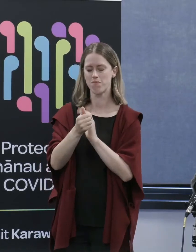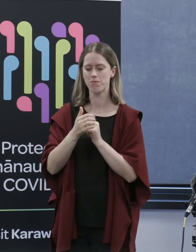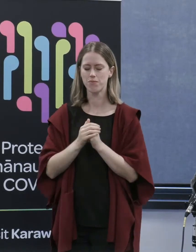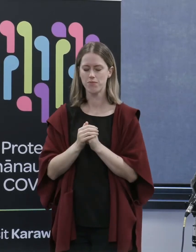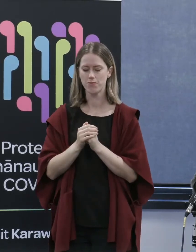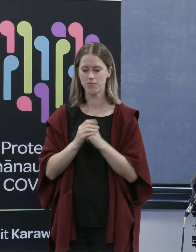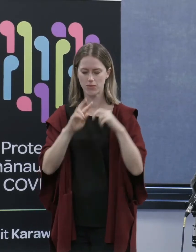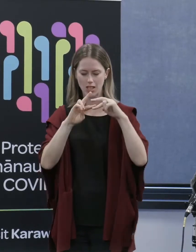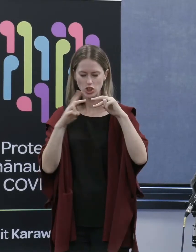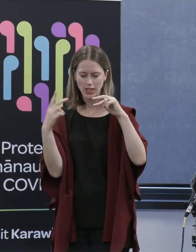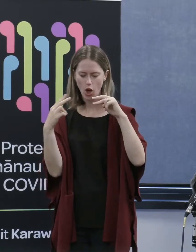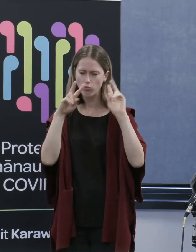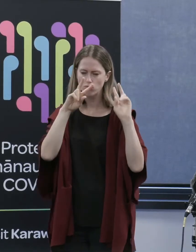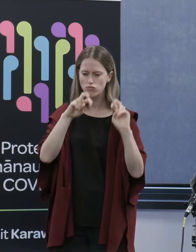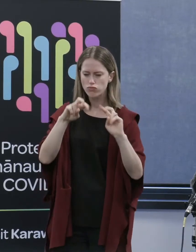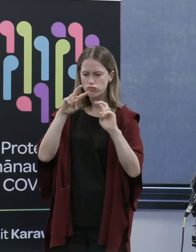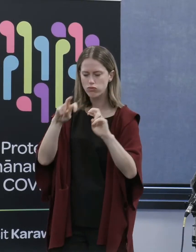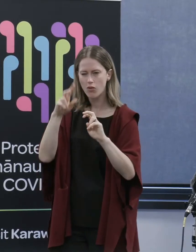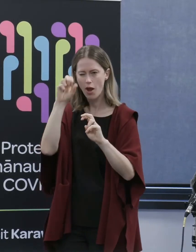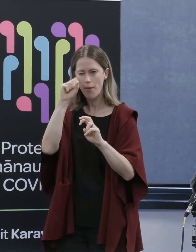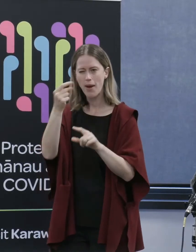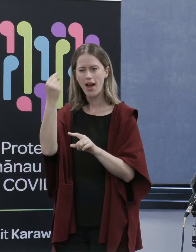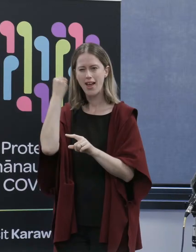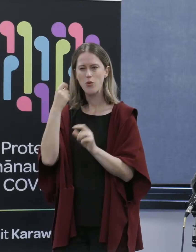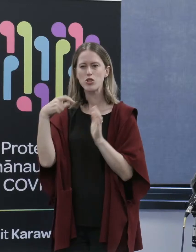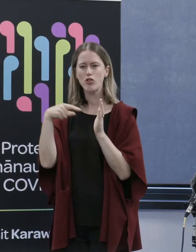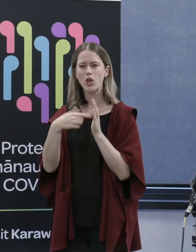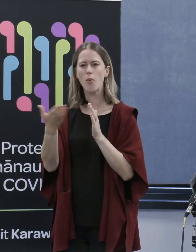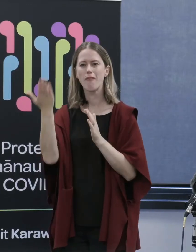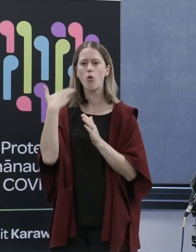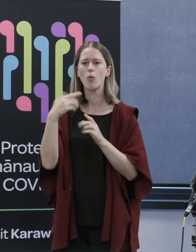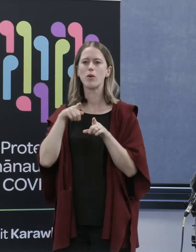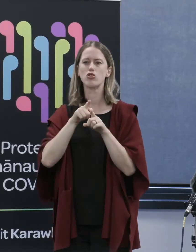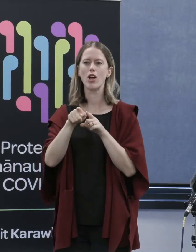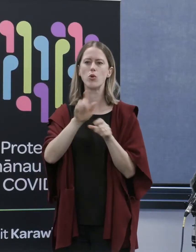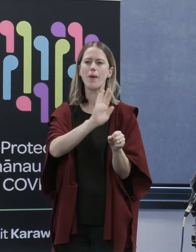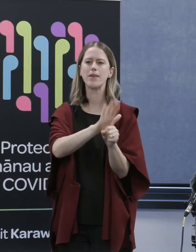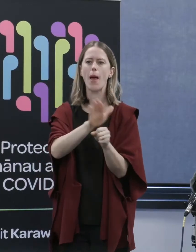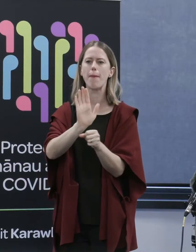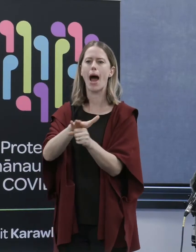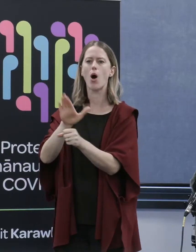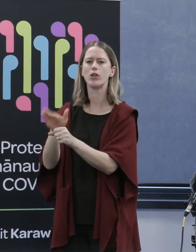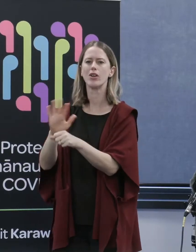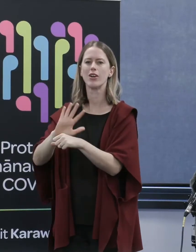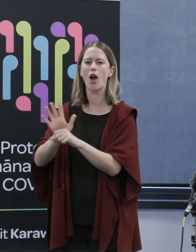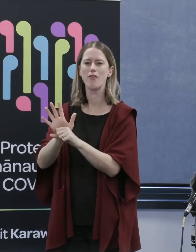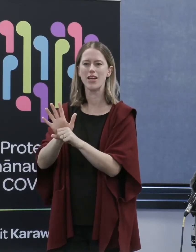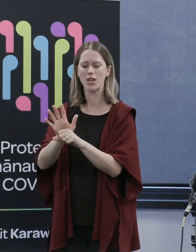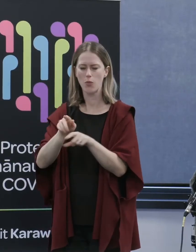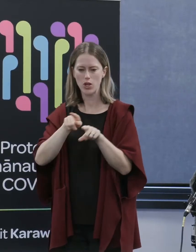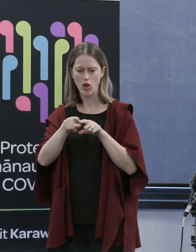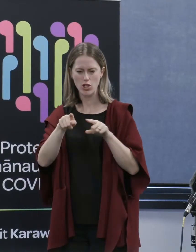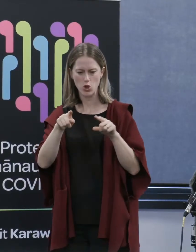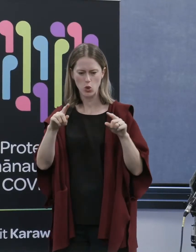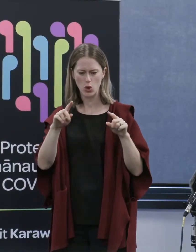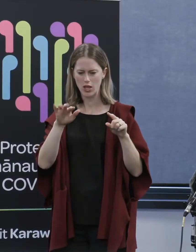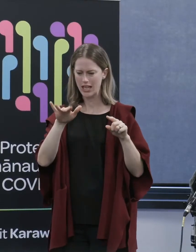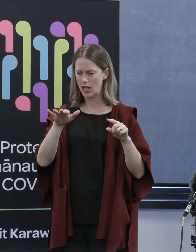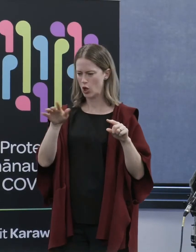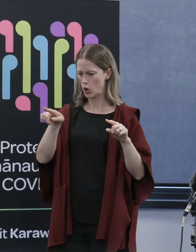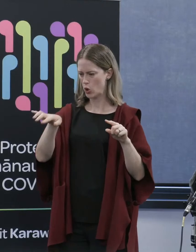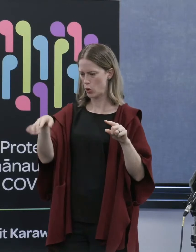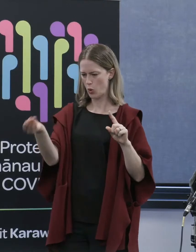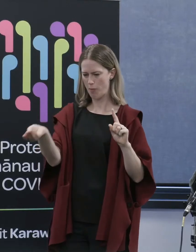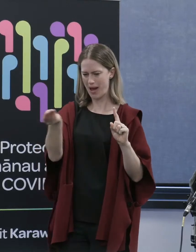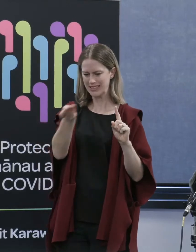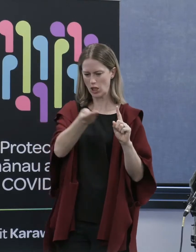genome sequencing, as you recall, was pretty critical during that elimination phase when we were looking to see connections that were not only linked